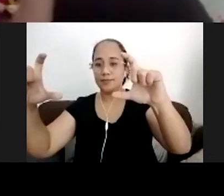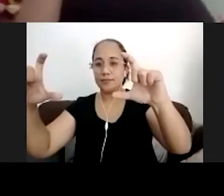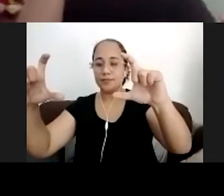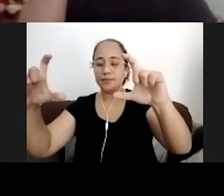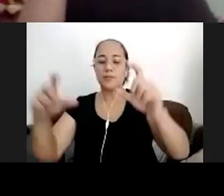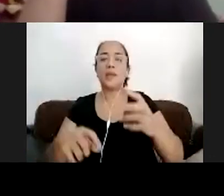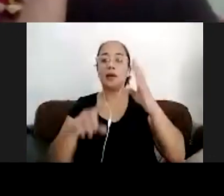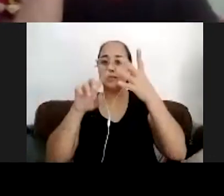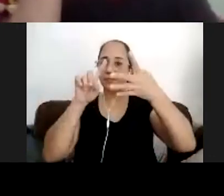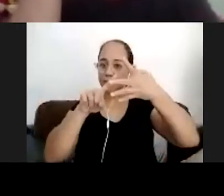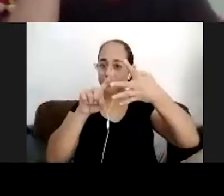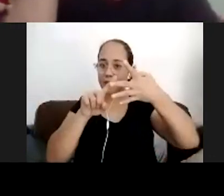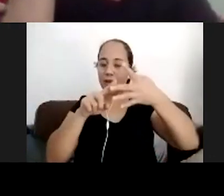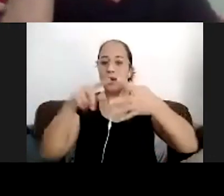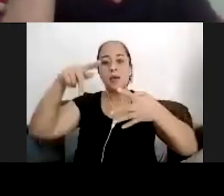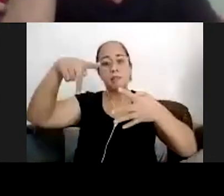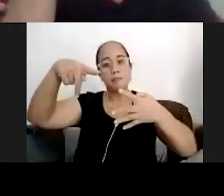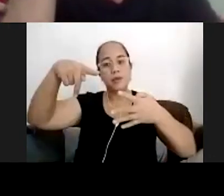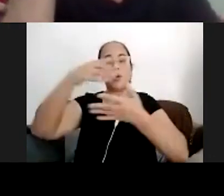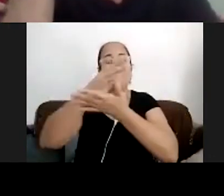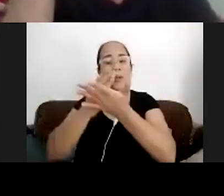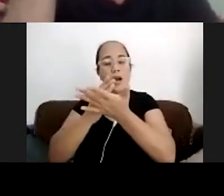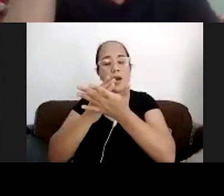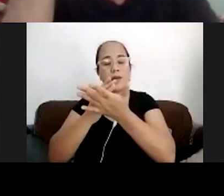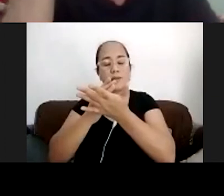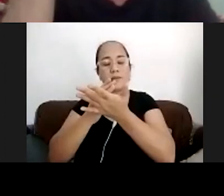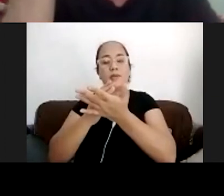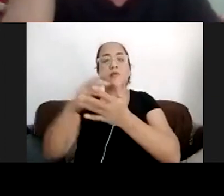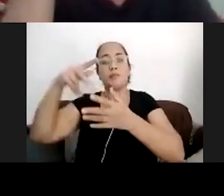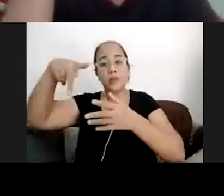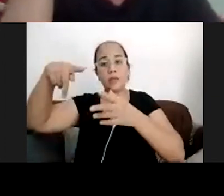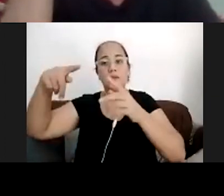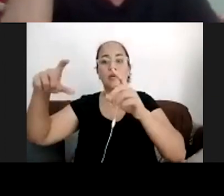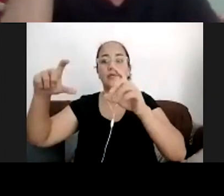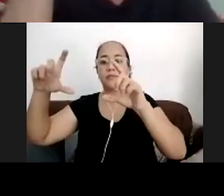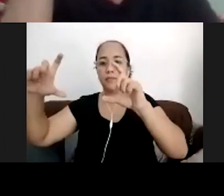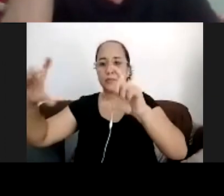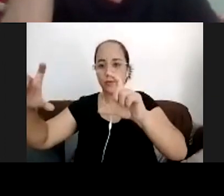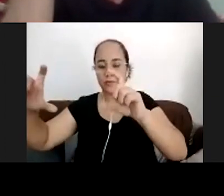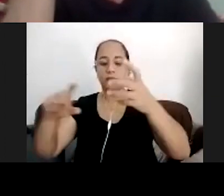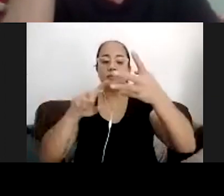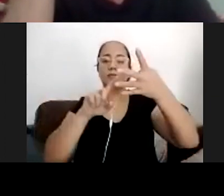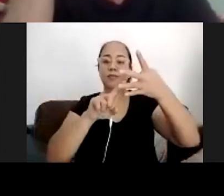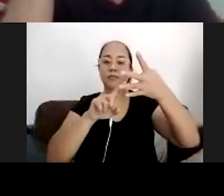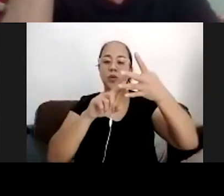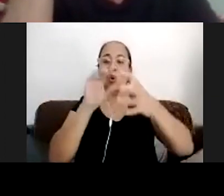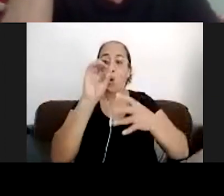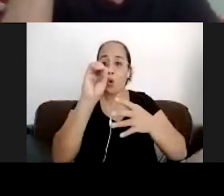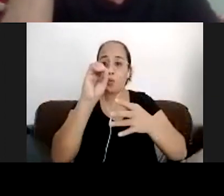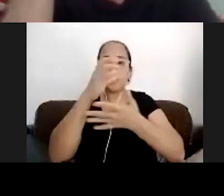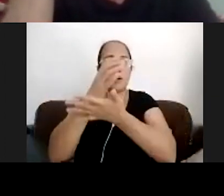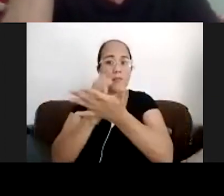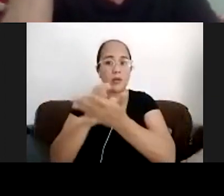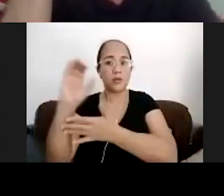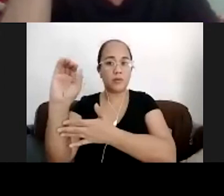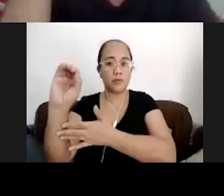B, a predicate or part of the predicate of the main clause. C, an object or part of the object of the